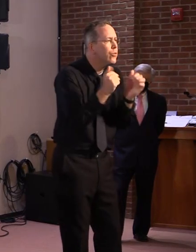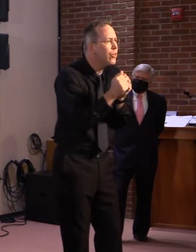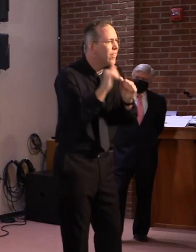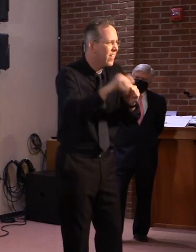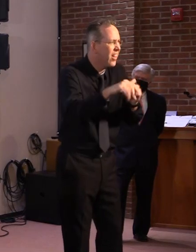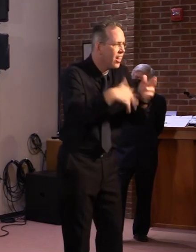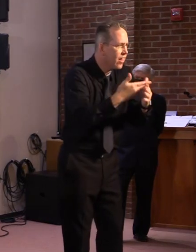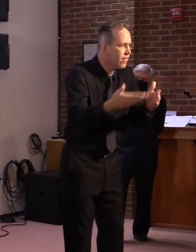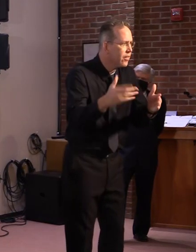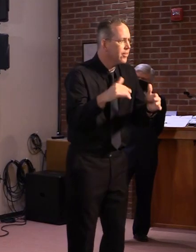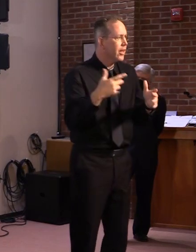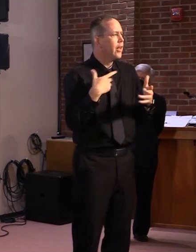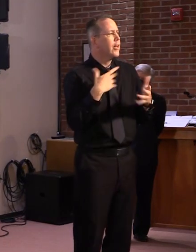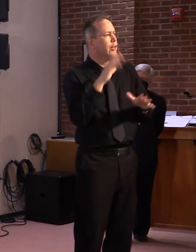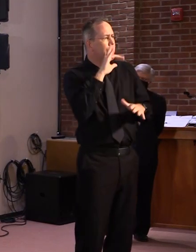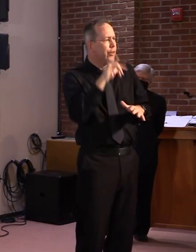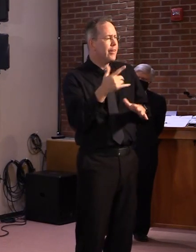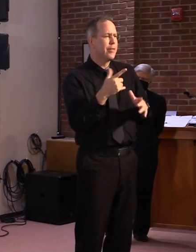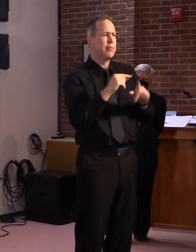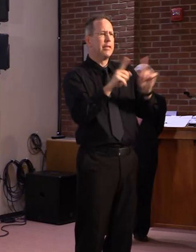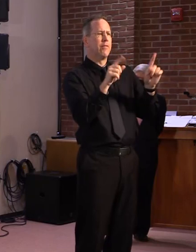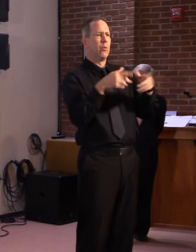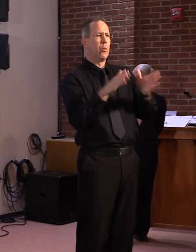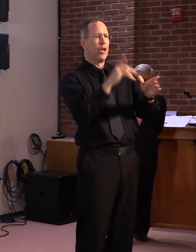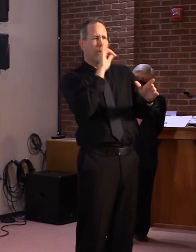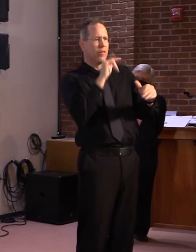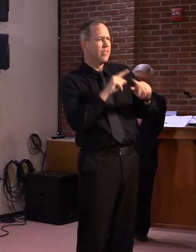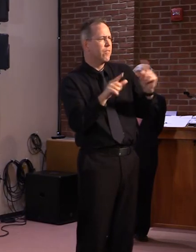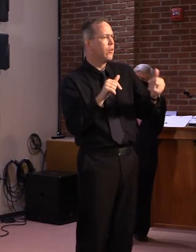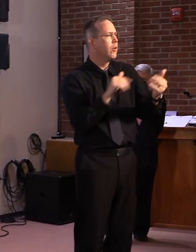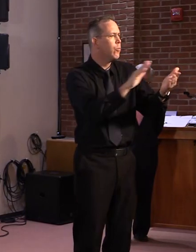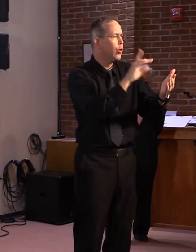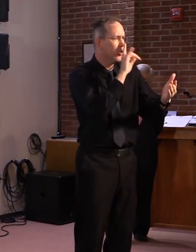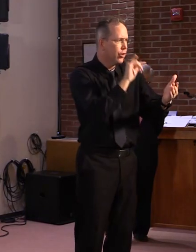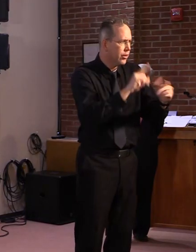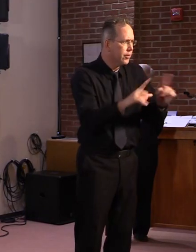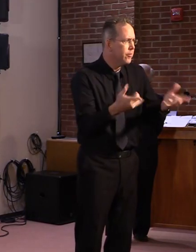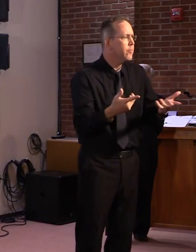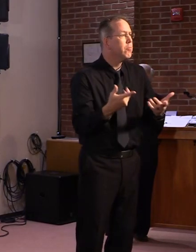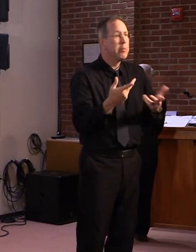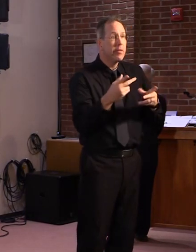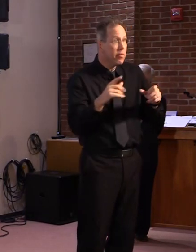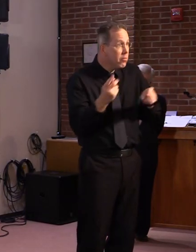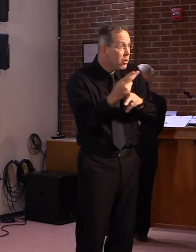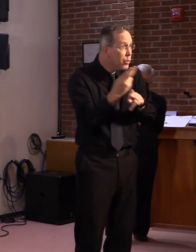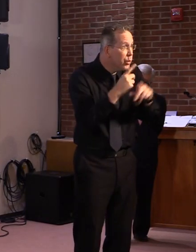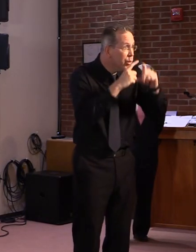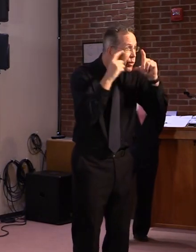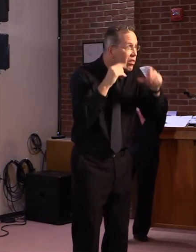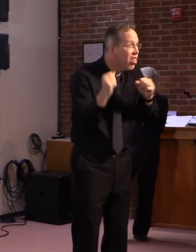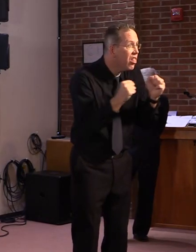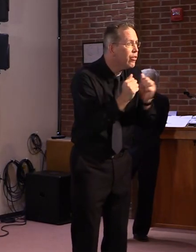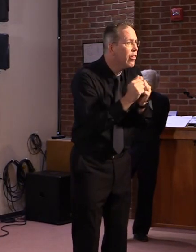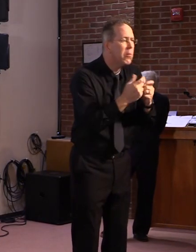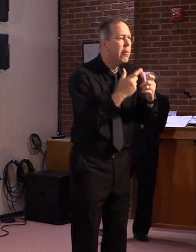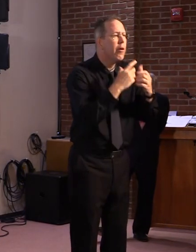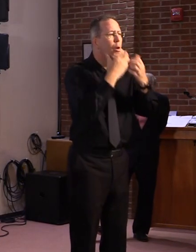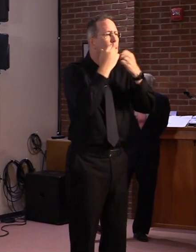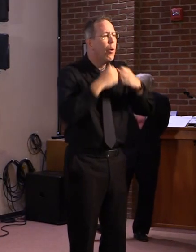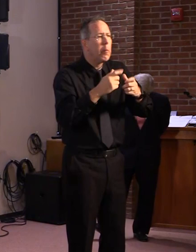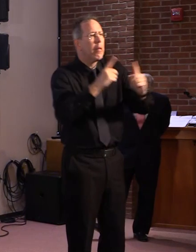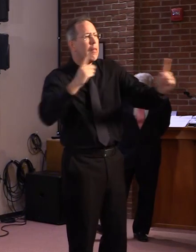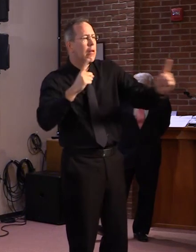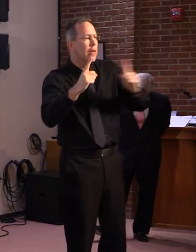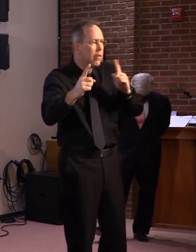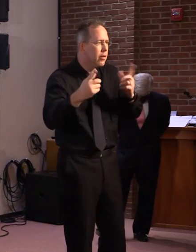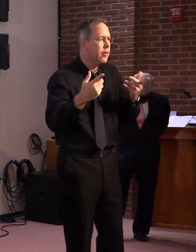way than before. Limited in size, capacity, as well as making sure they maintain that